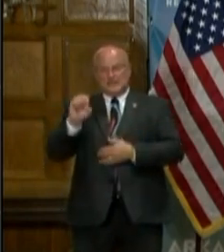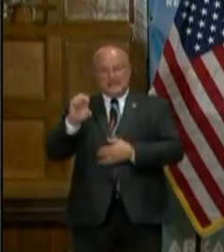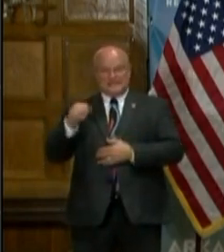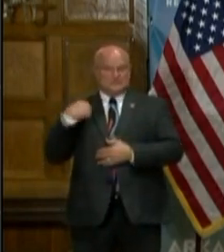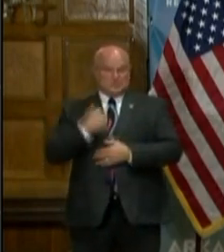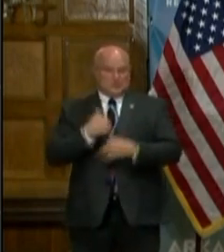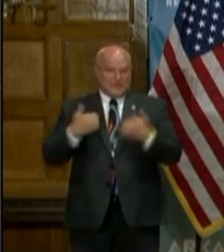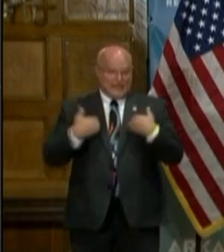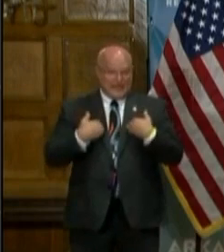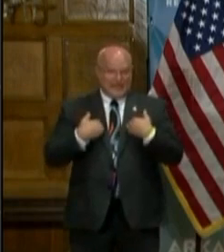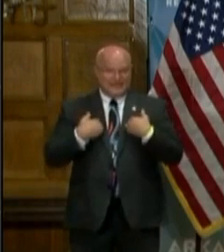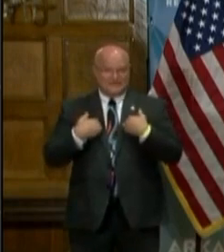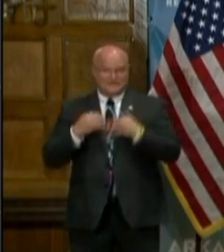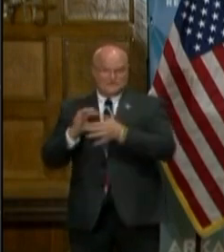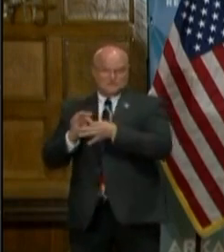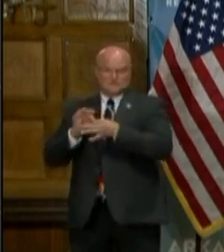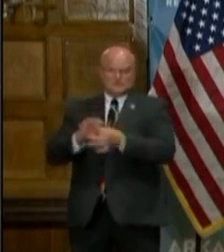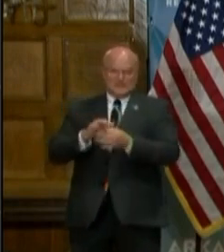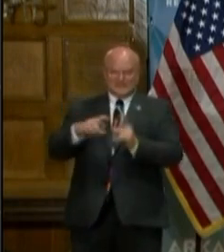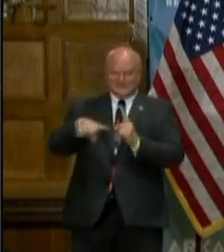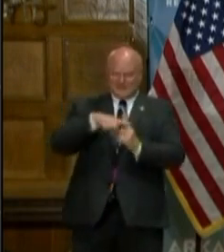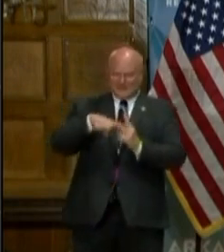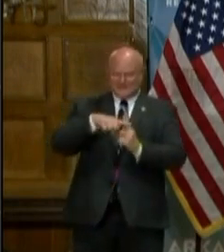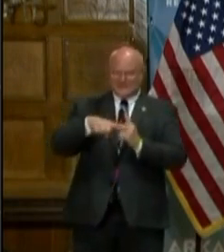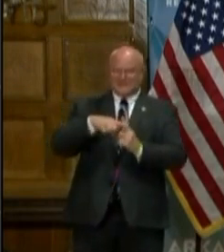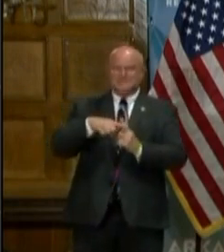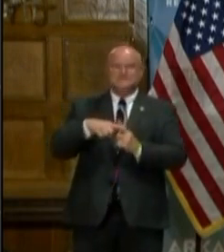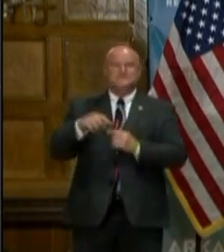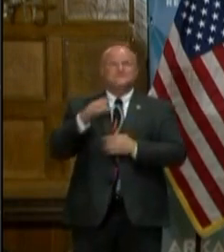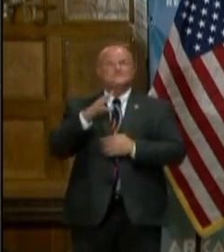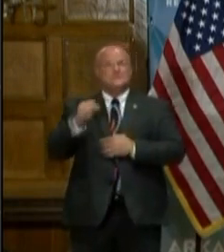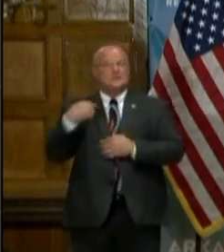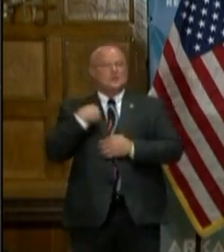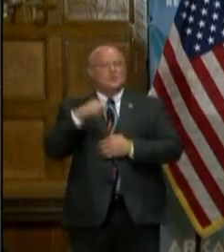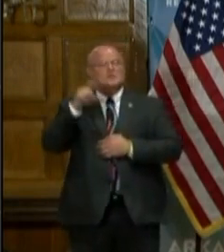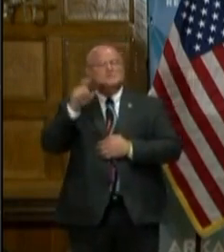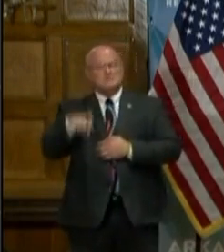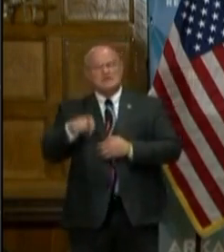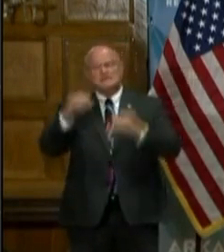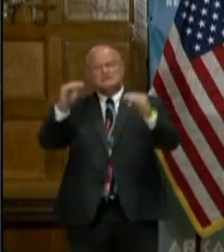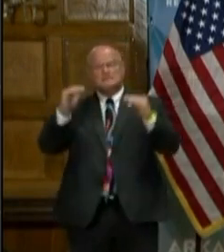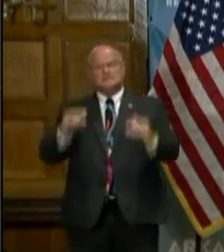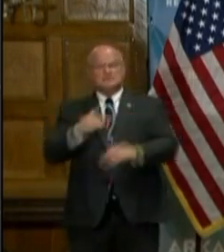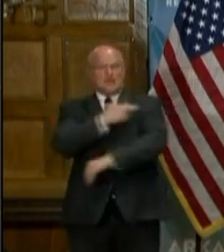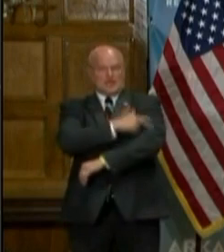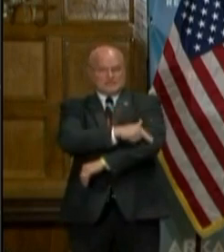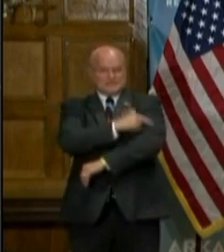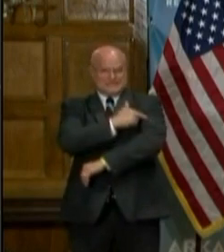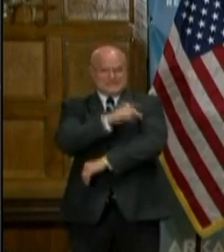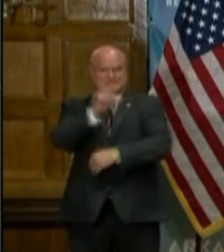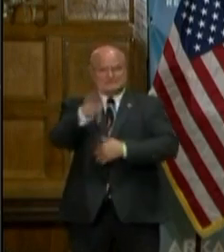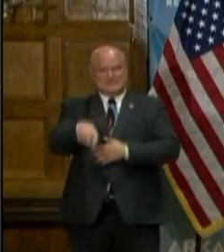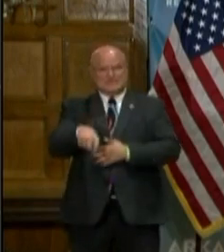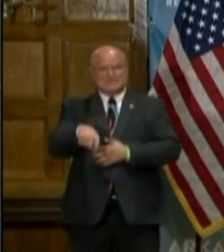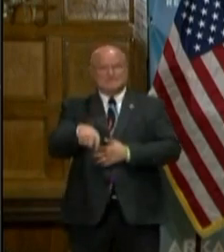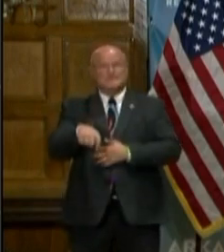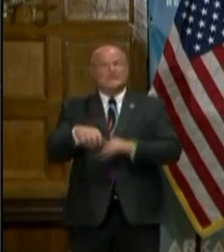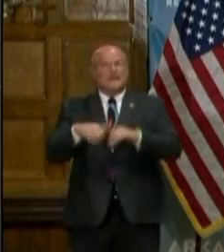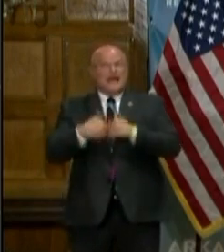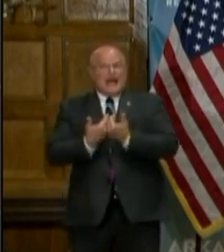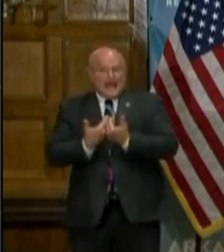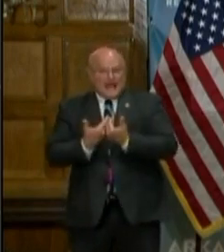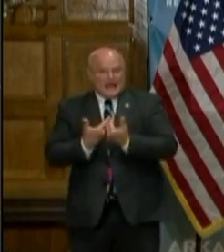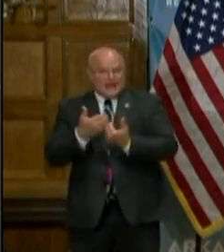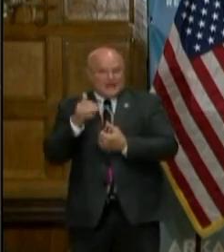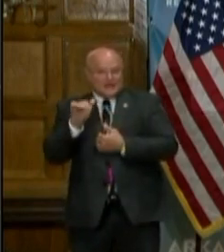cases that we have that's related to positivity. And we've got to be able to reduce our hospitalizations. Now, how do you